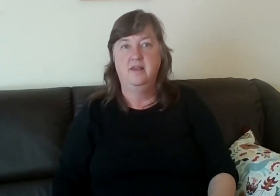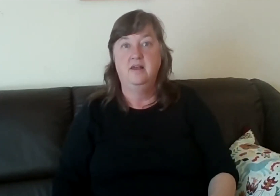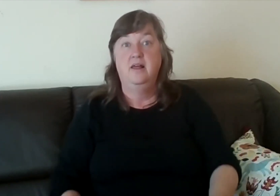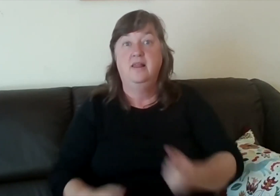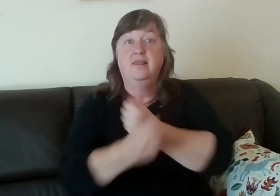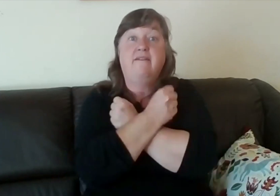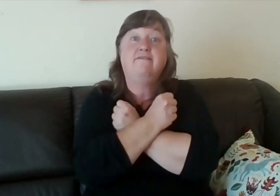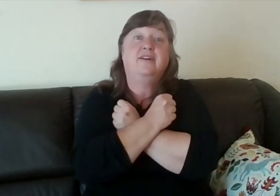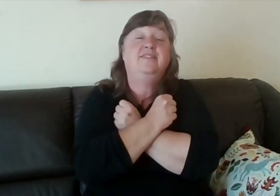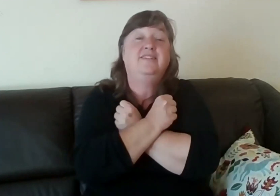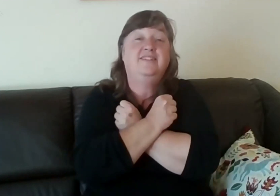Love.